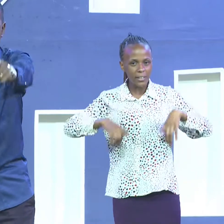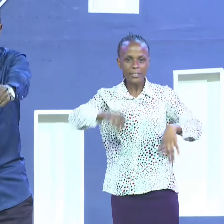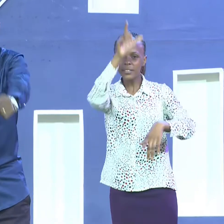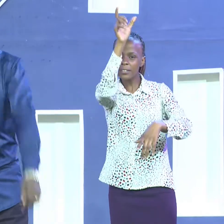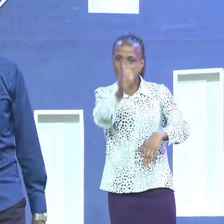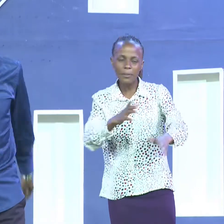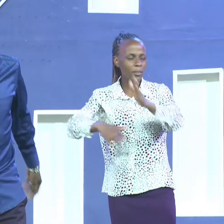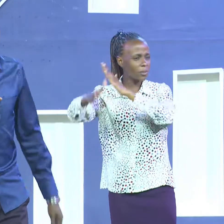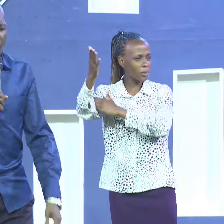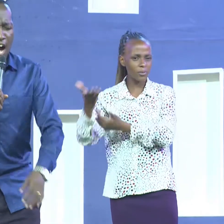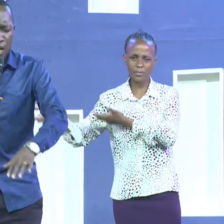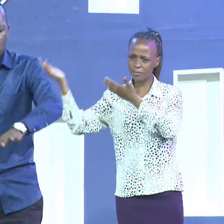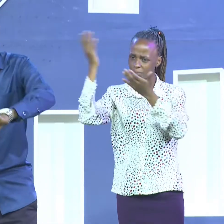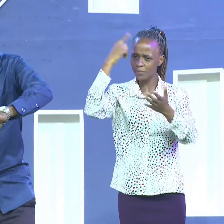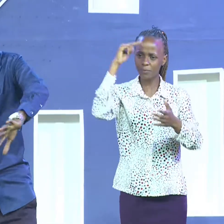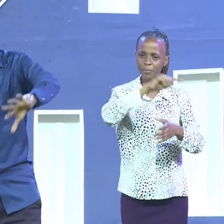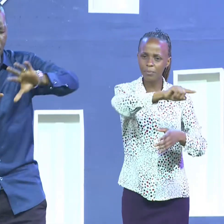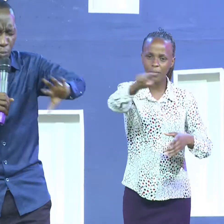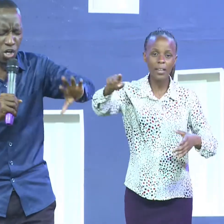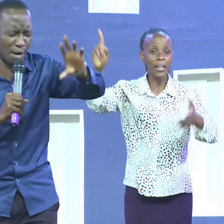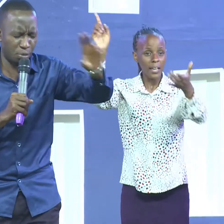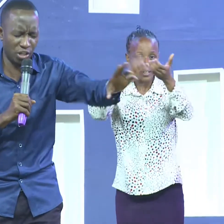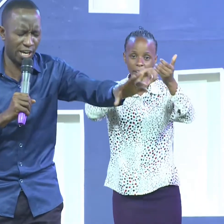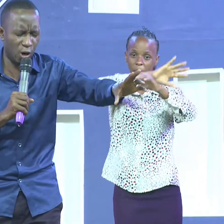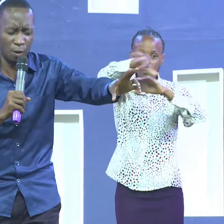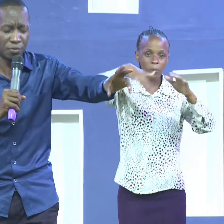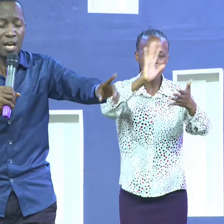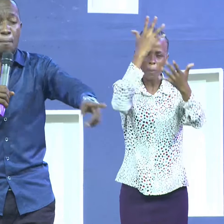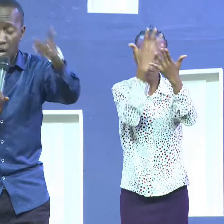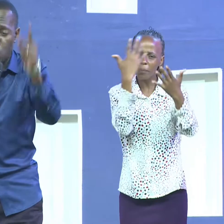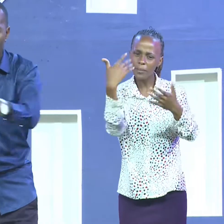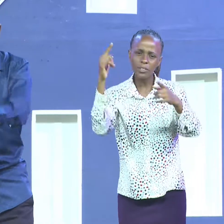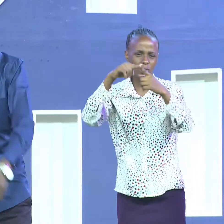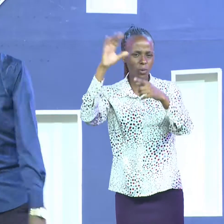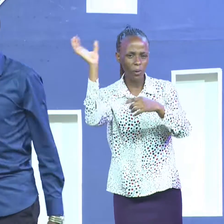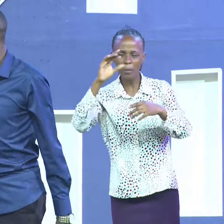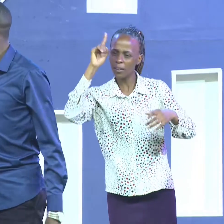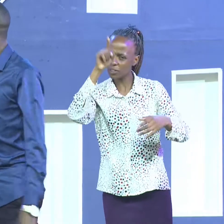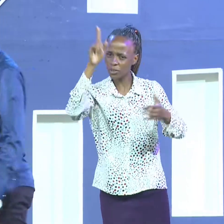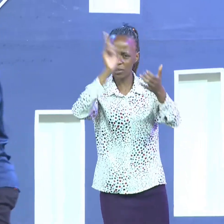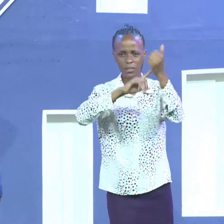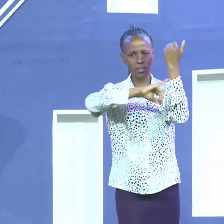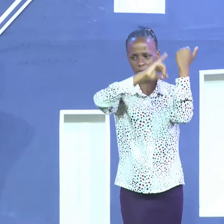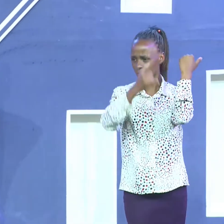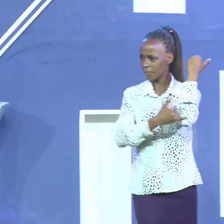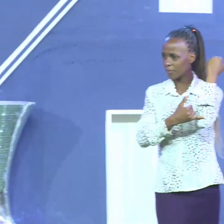prison. Let there be a person the Lord brings to you to take your application at company that you